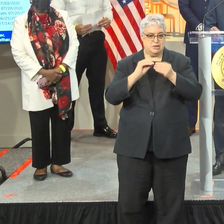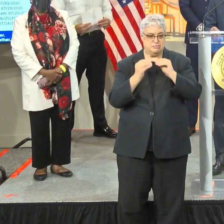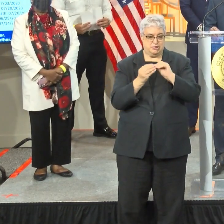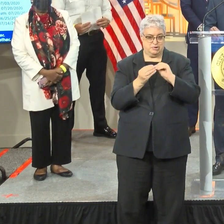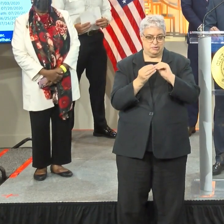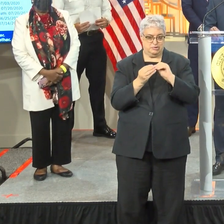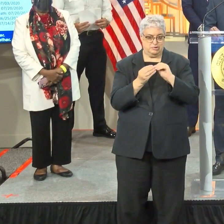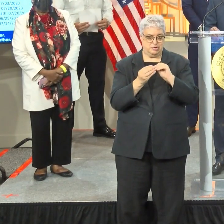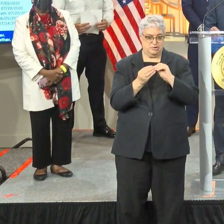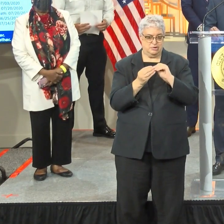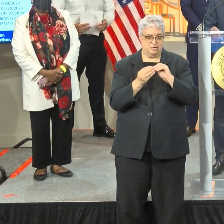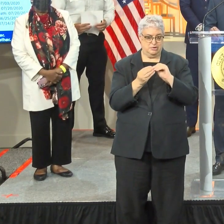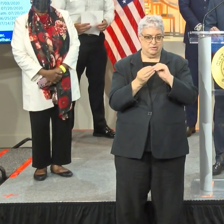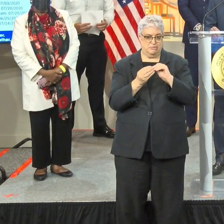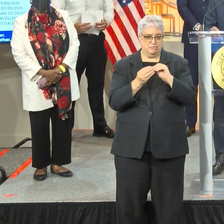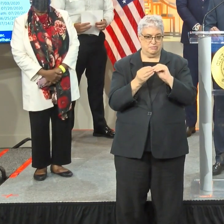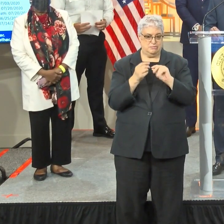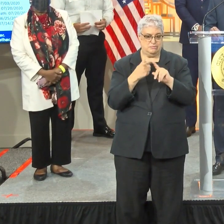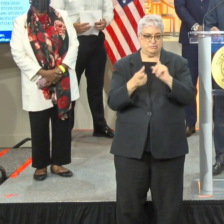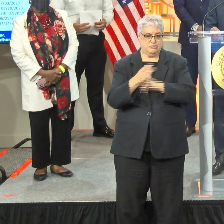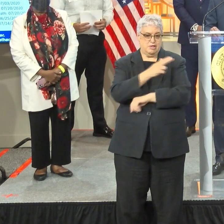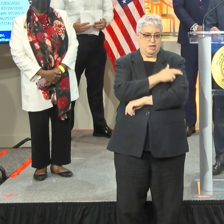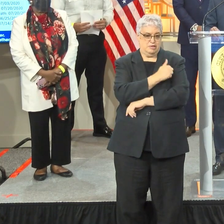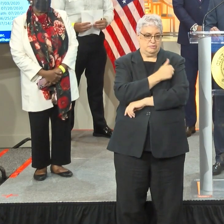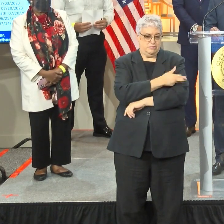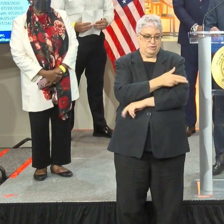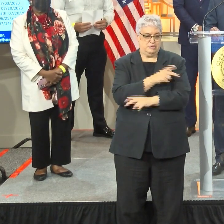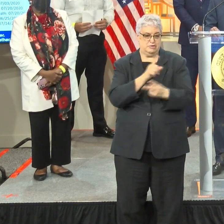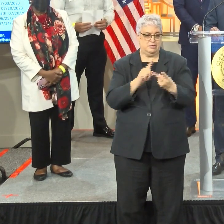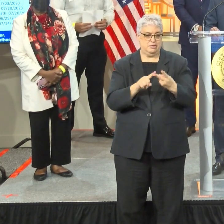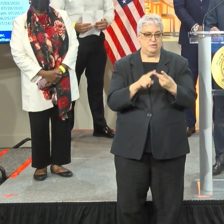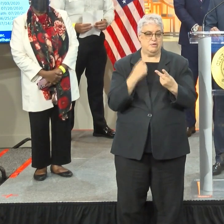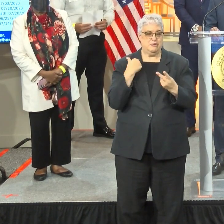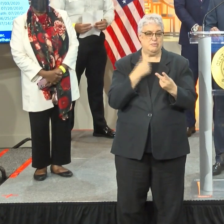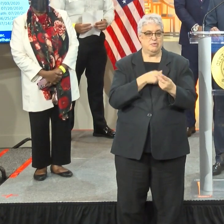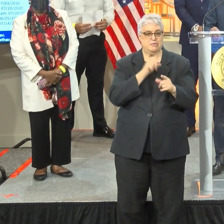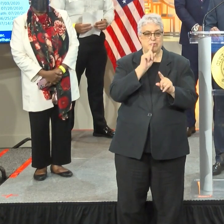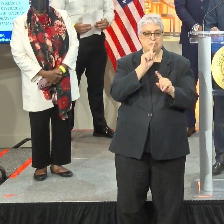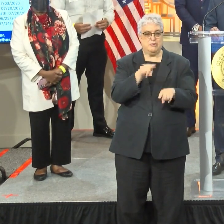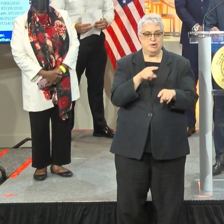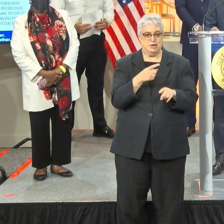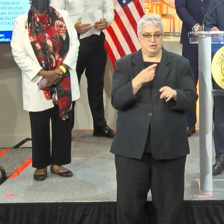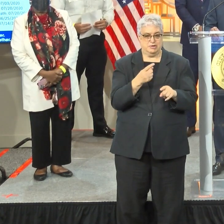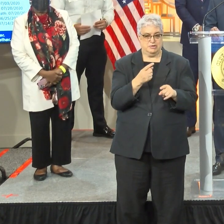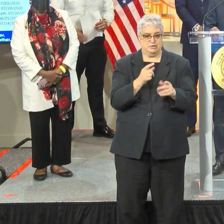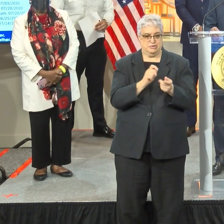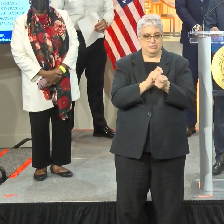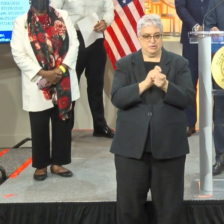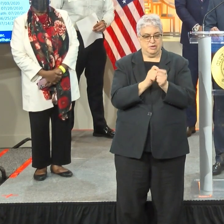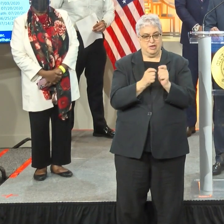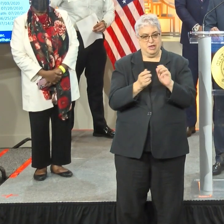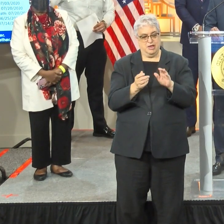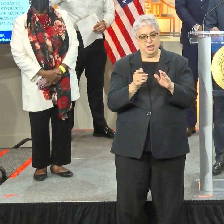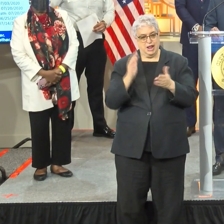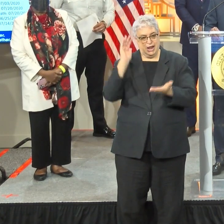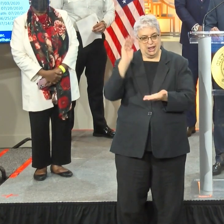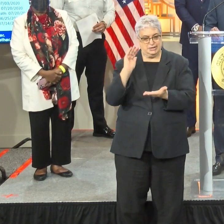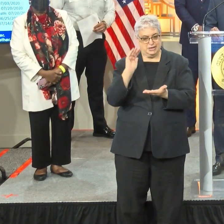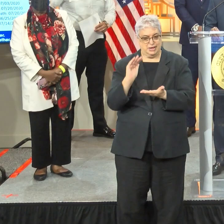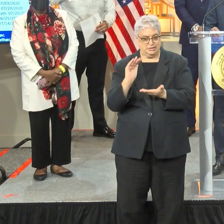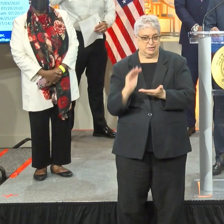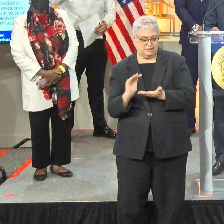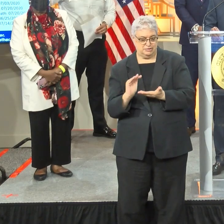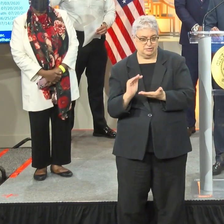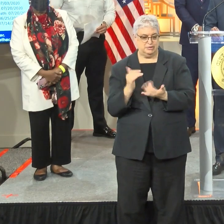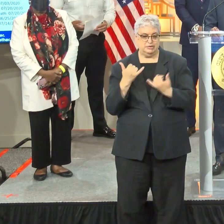in many ways from the hospitals as well as the numbers that we're reporting are starting to trend in the right direction, there are